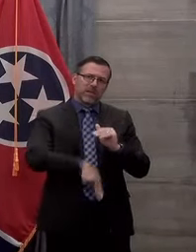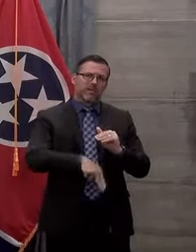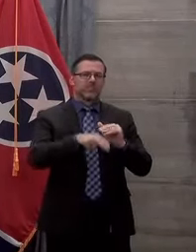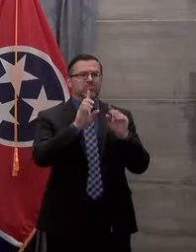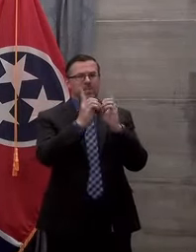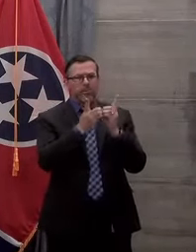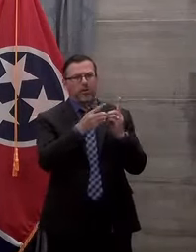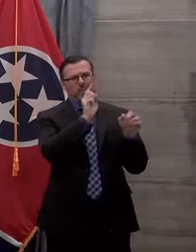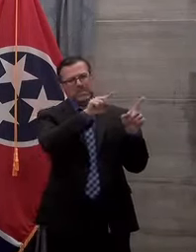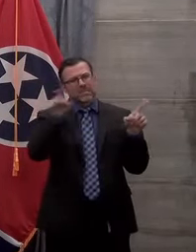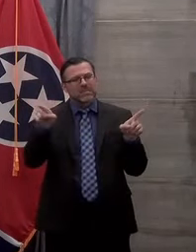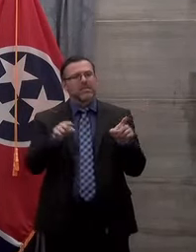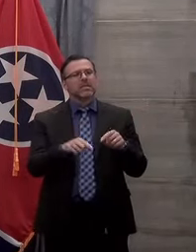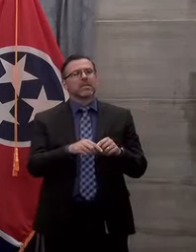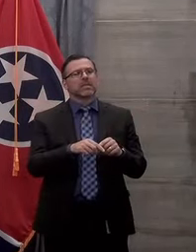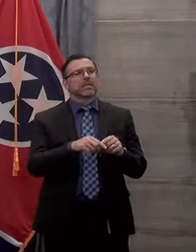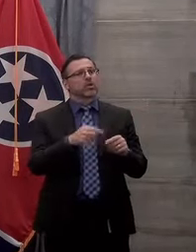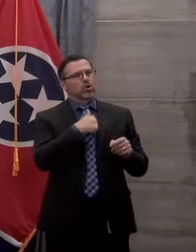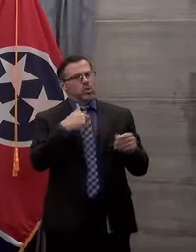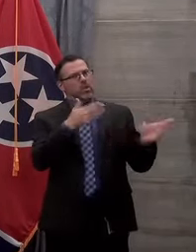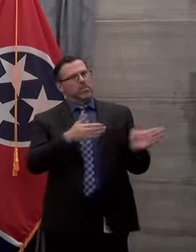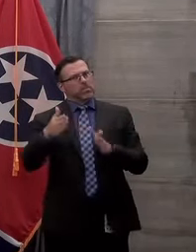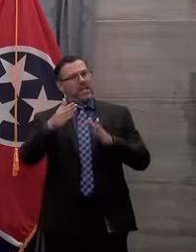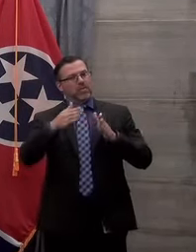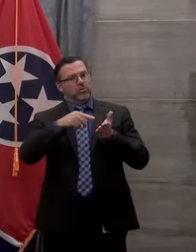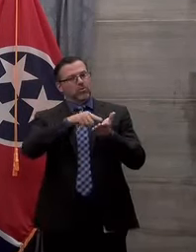the increases that were placed in the